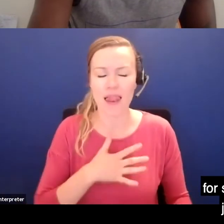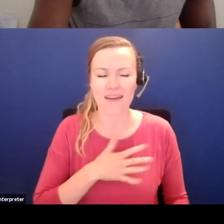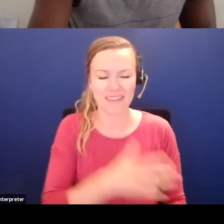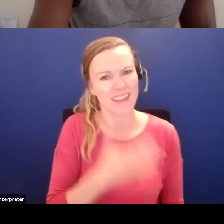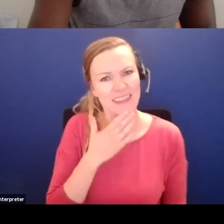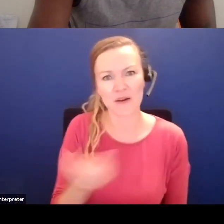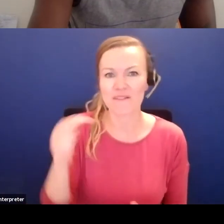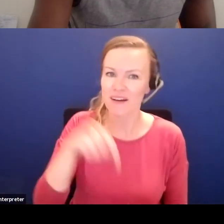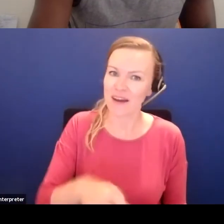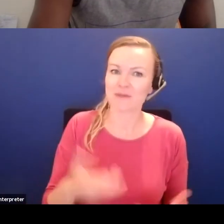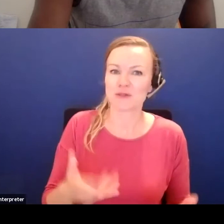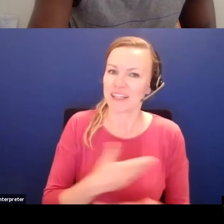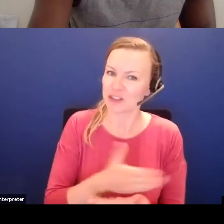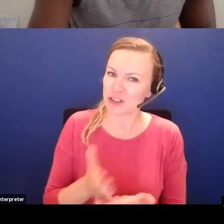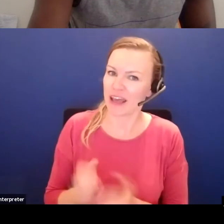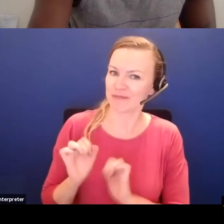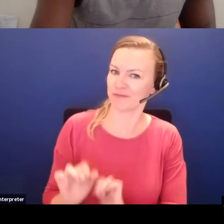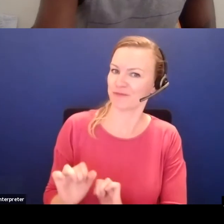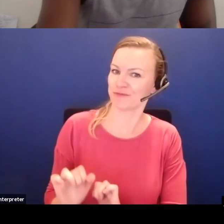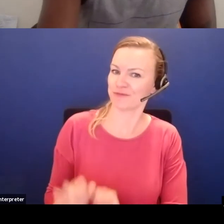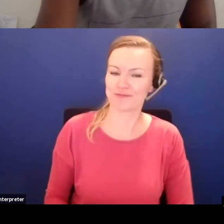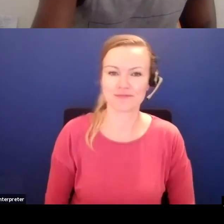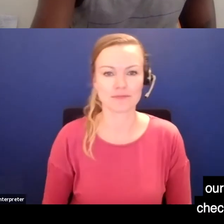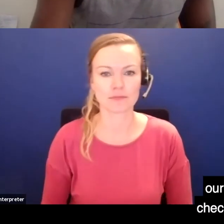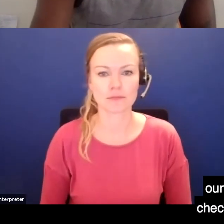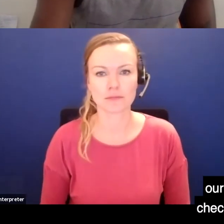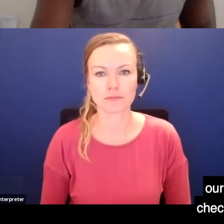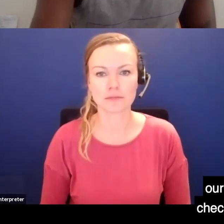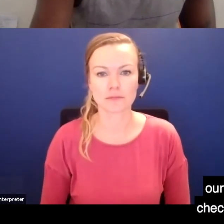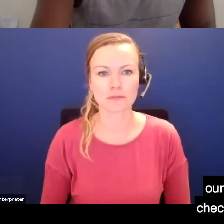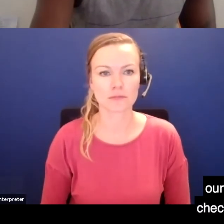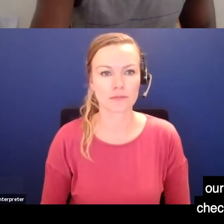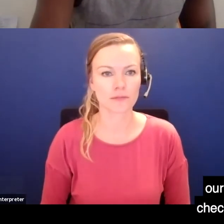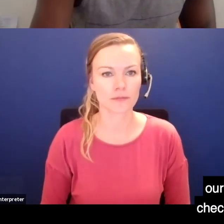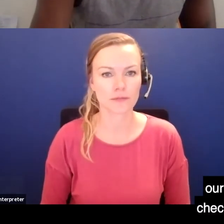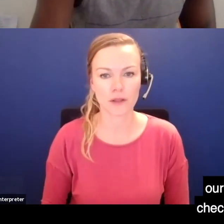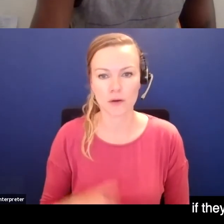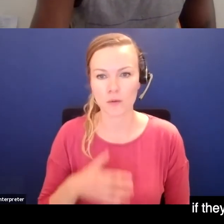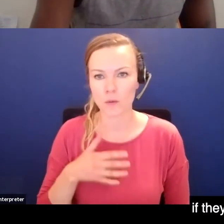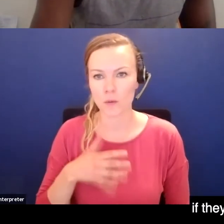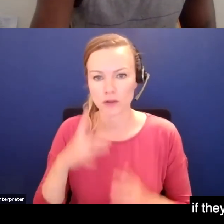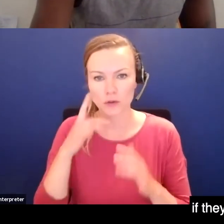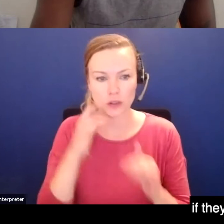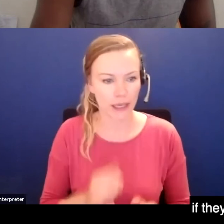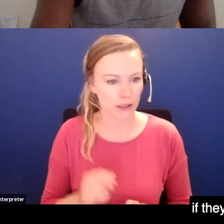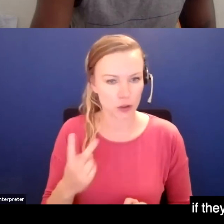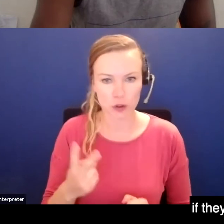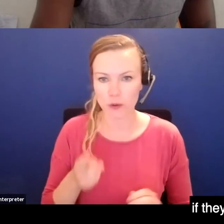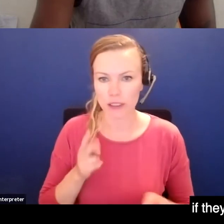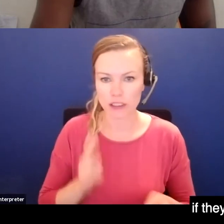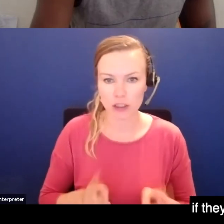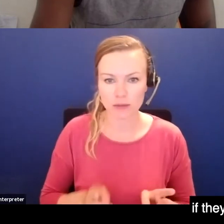Thank you. I'm just going to check in with our two interpreters just to check that they're okay, if they need to